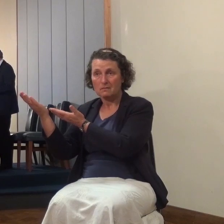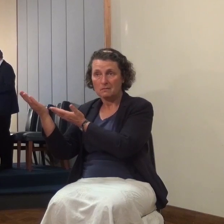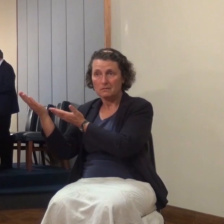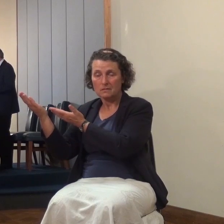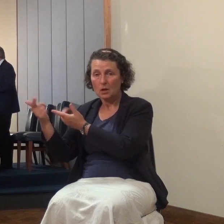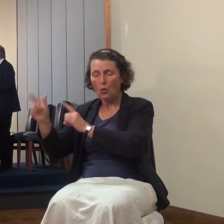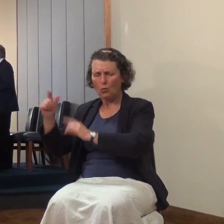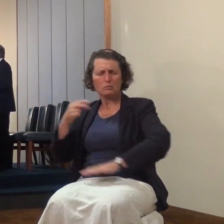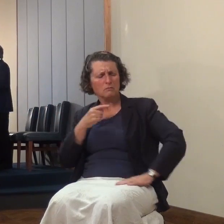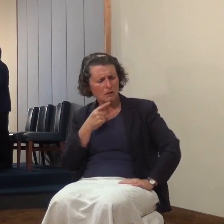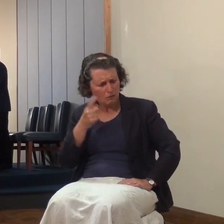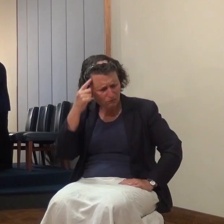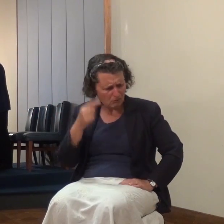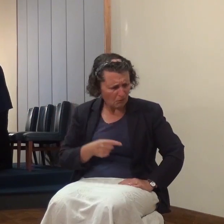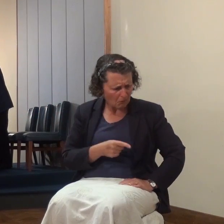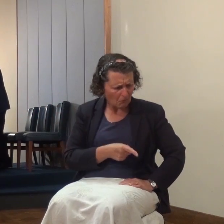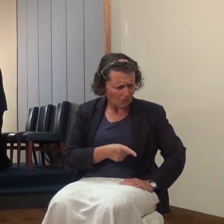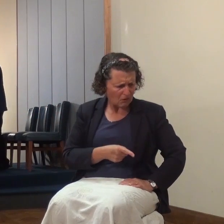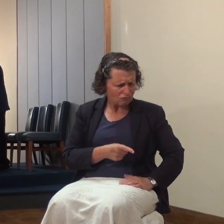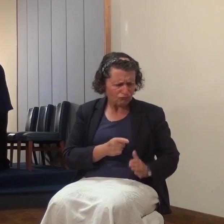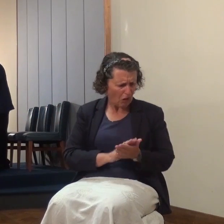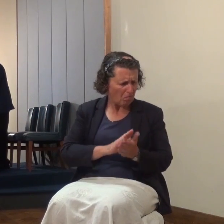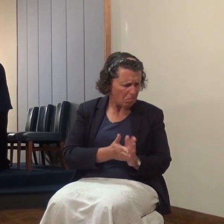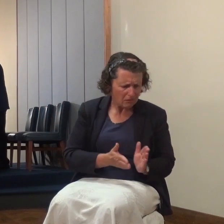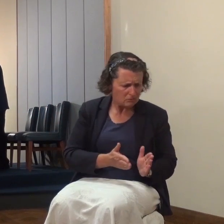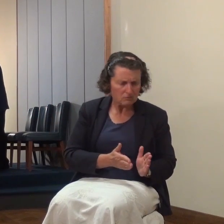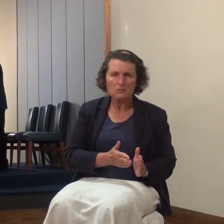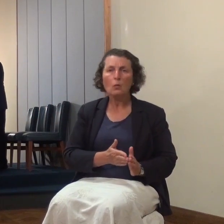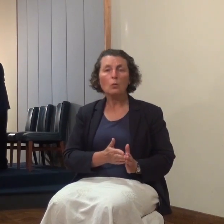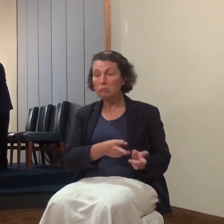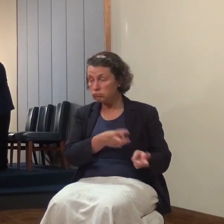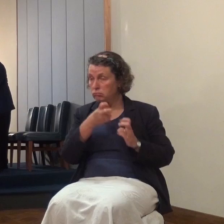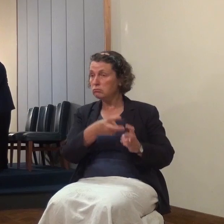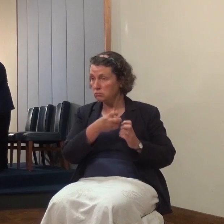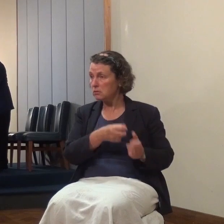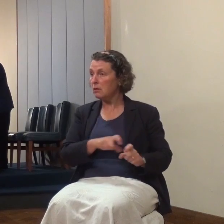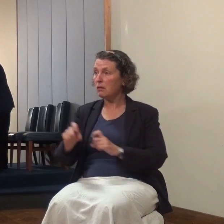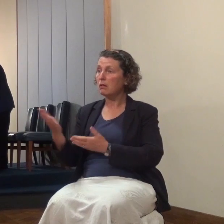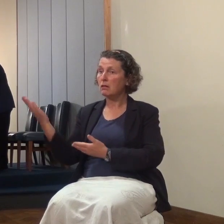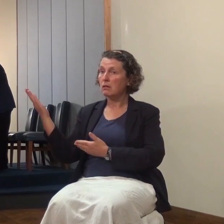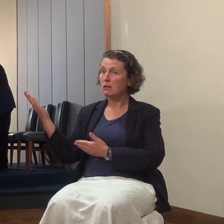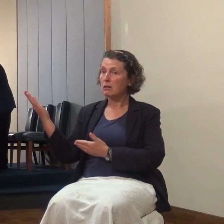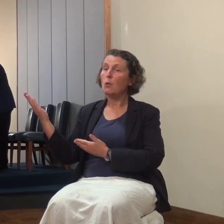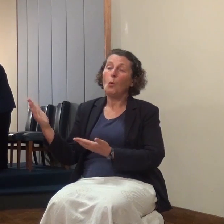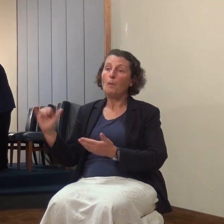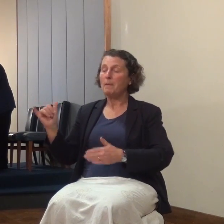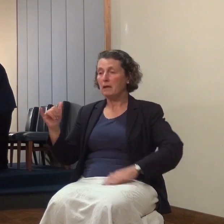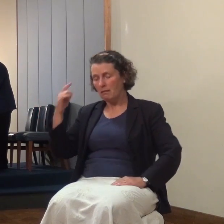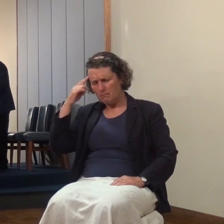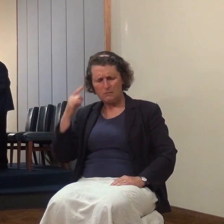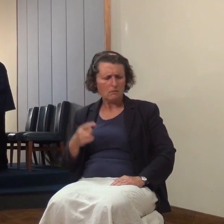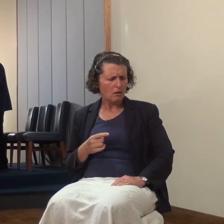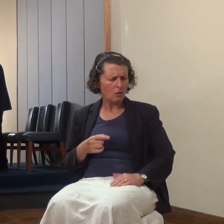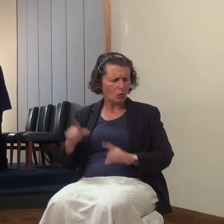state, nor is He only interested in us when we are on what we might call active service.